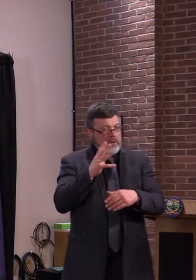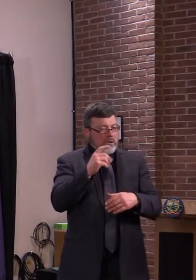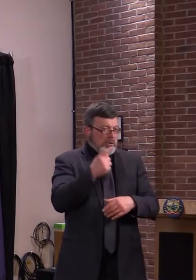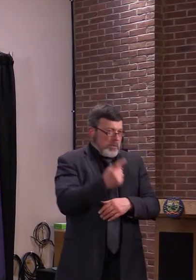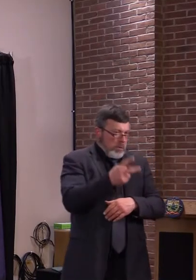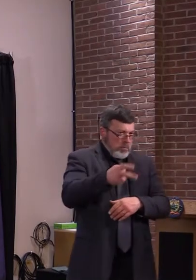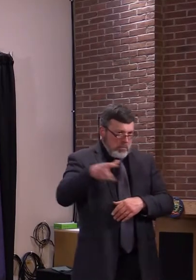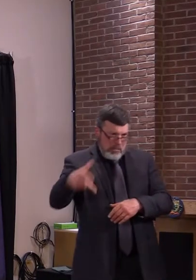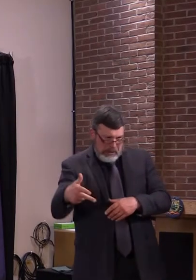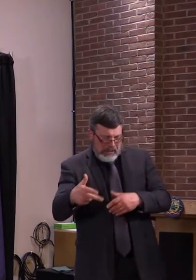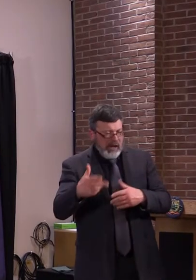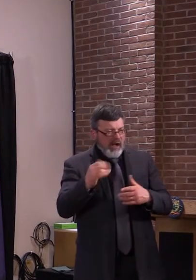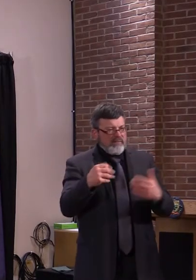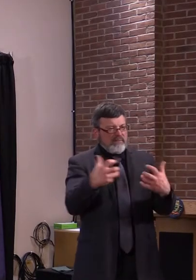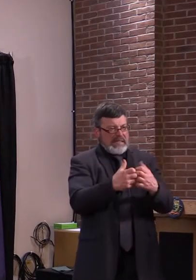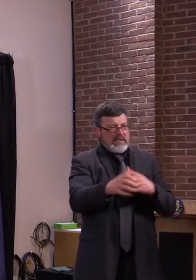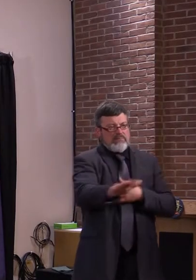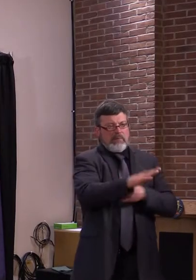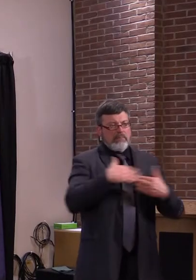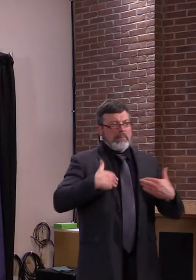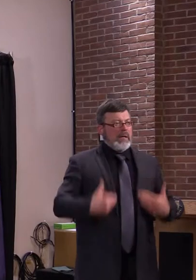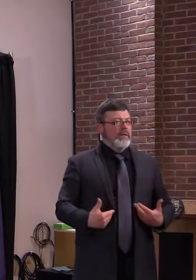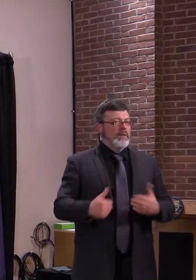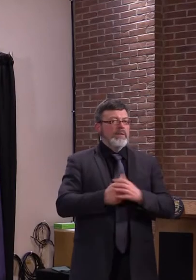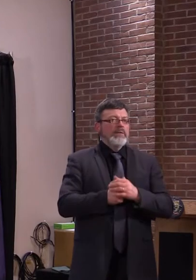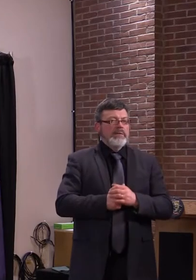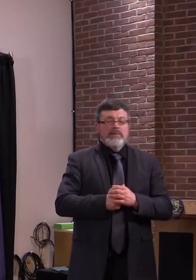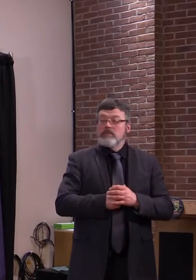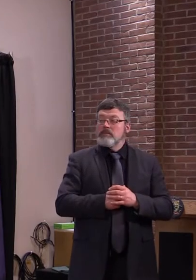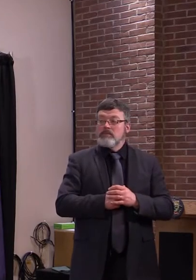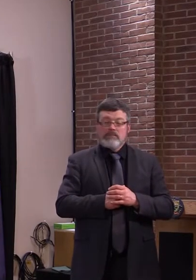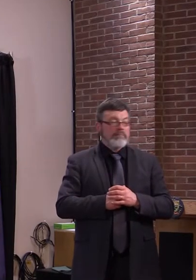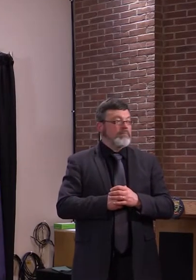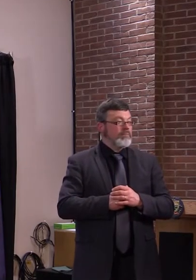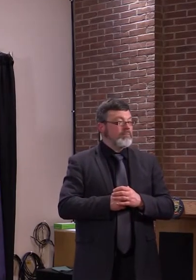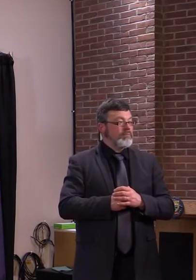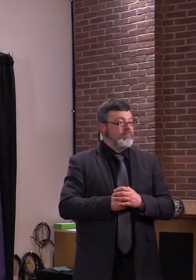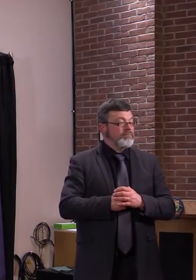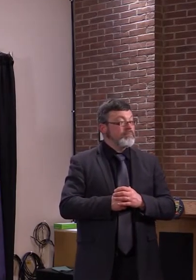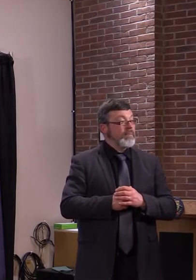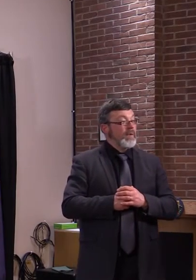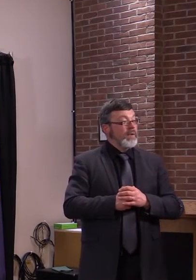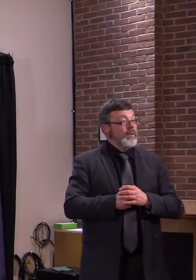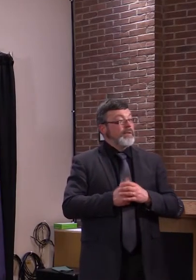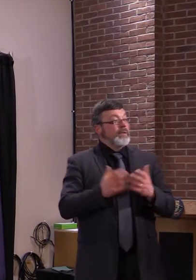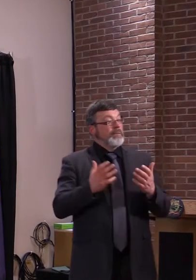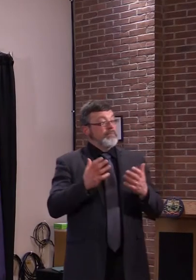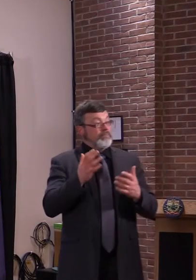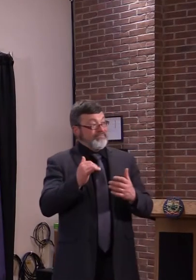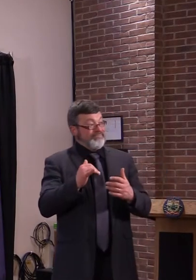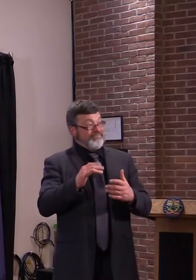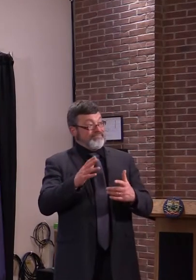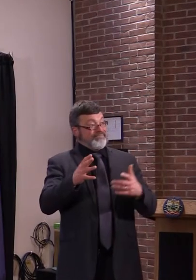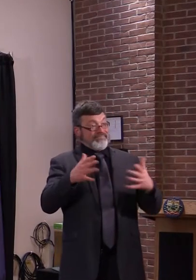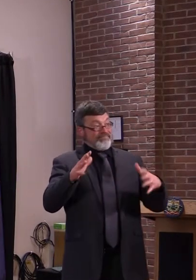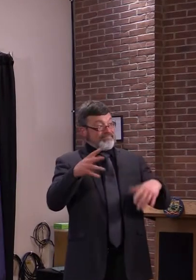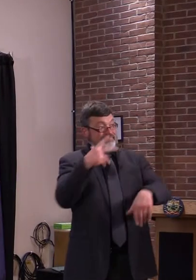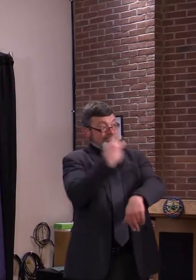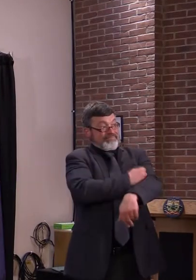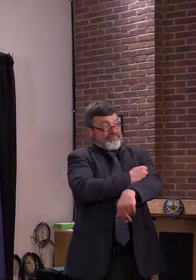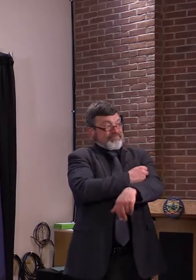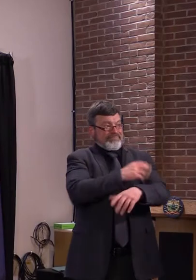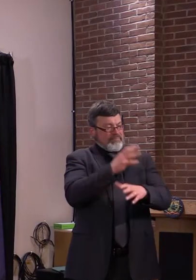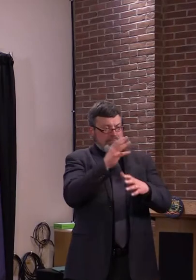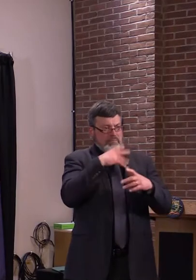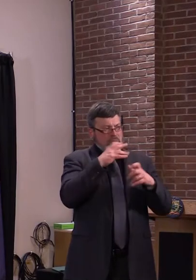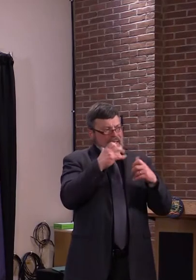benefit. But I know how hard it is to have an end in sight, only to be told the wait will be a bit longer. The